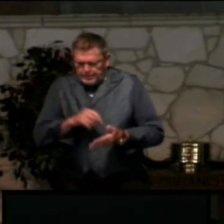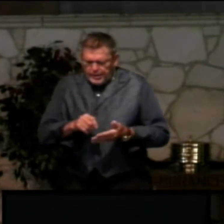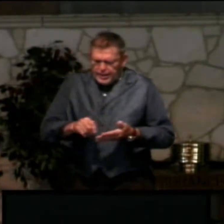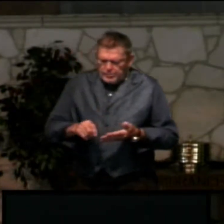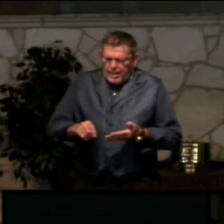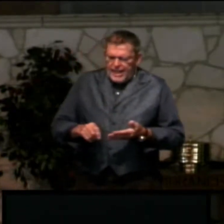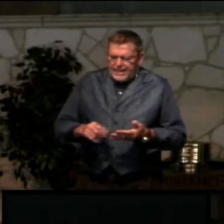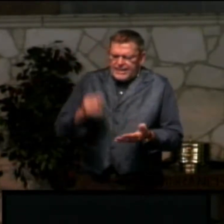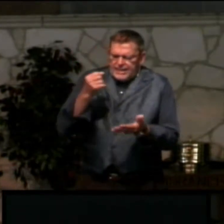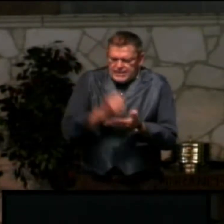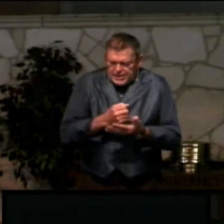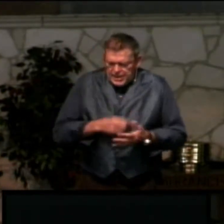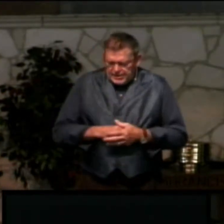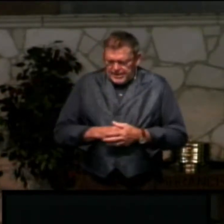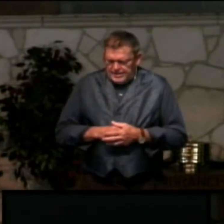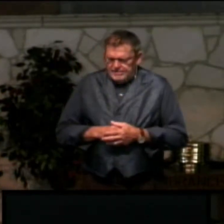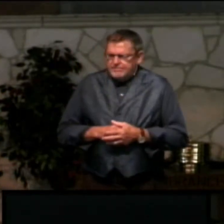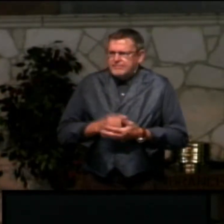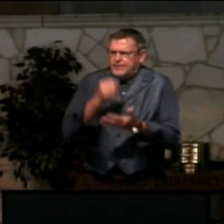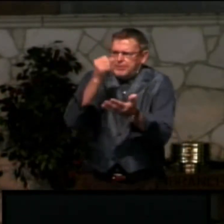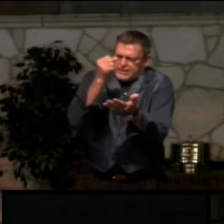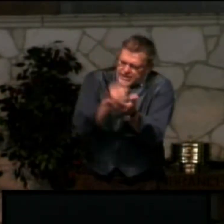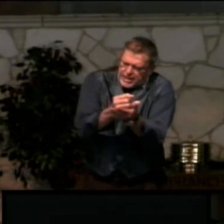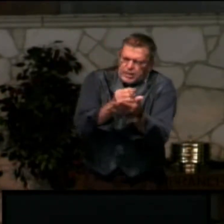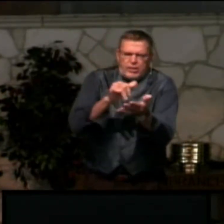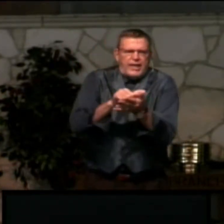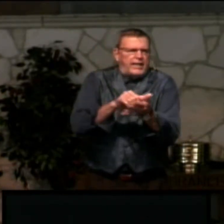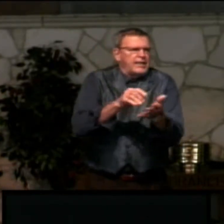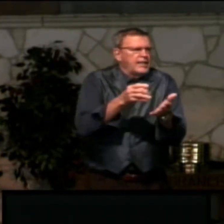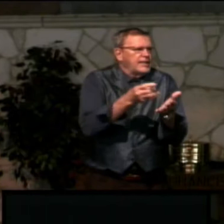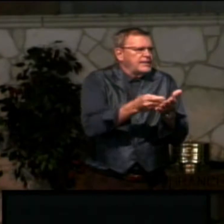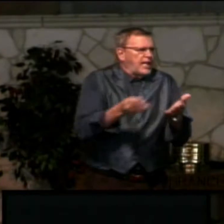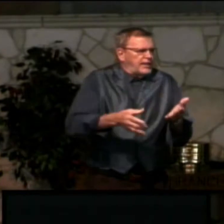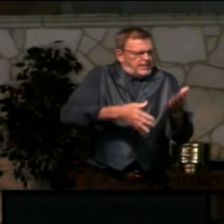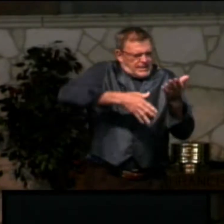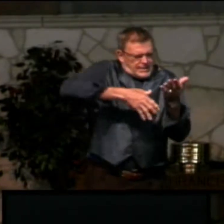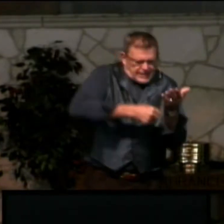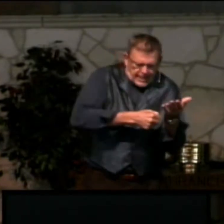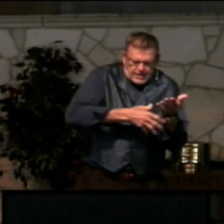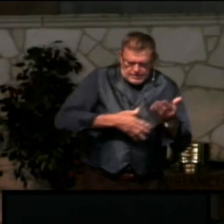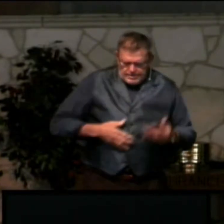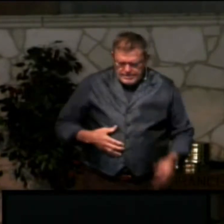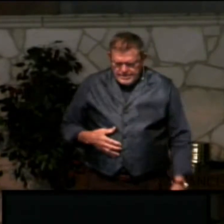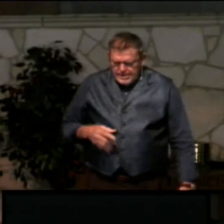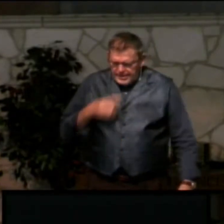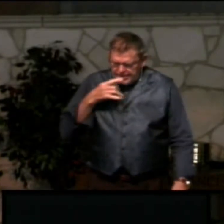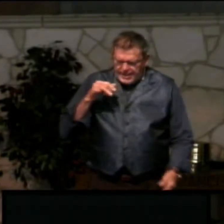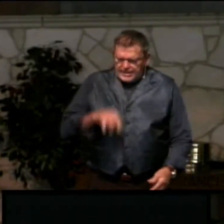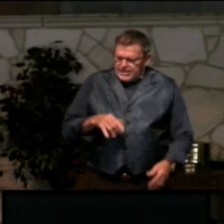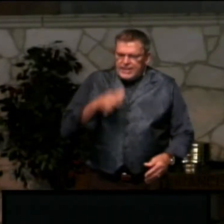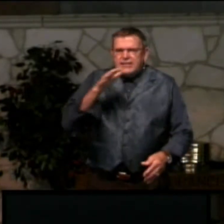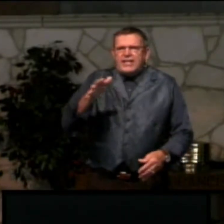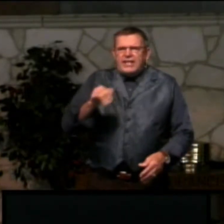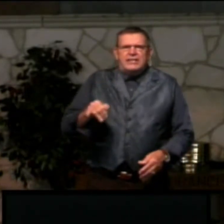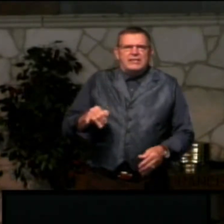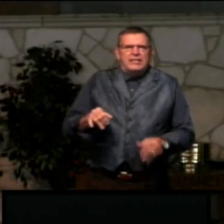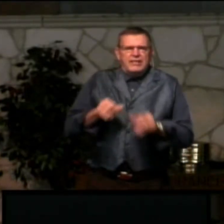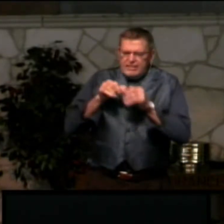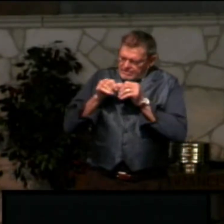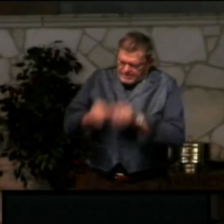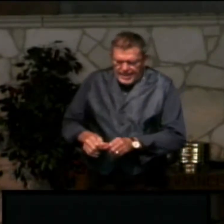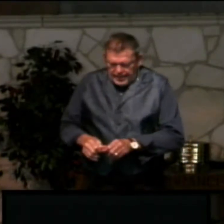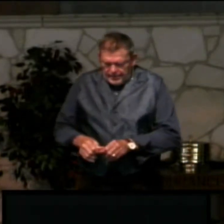And they put it in writing and they sealed it. They put a seal on that document, a seal that says this